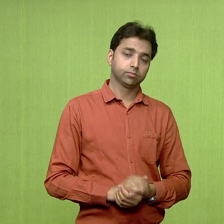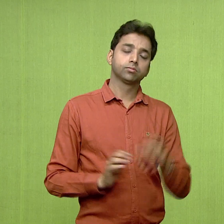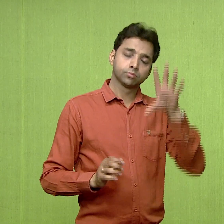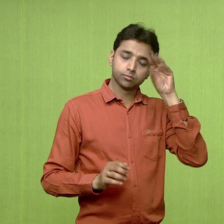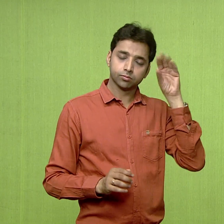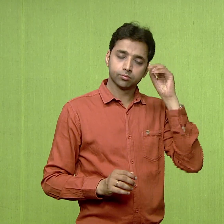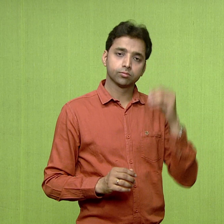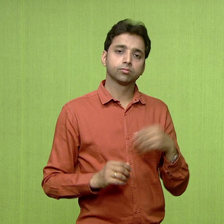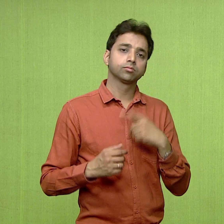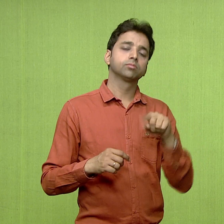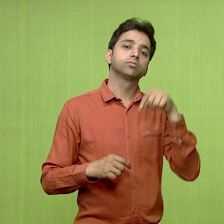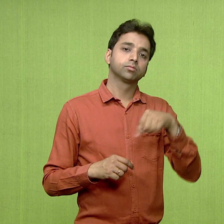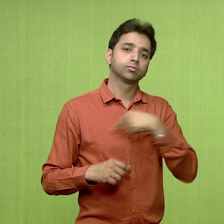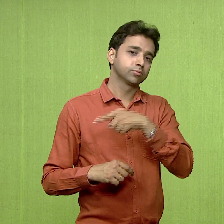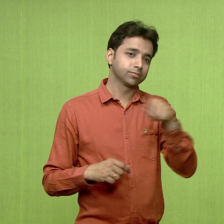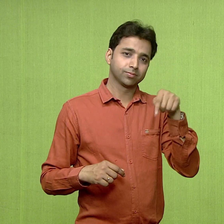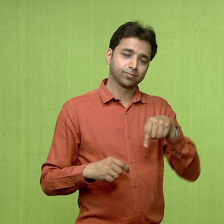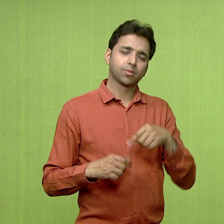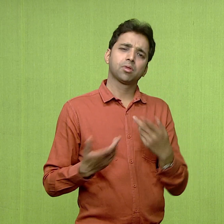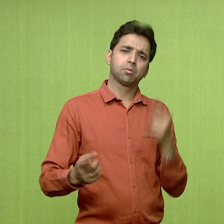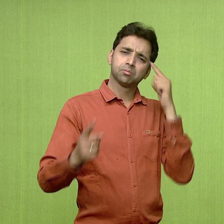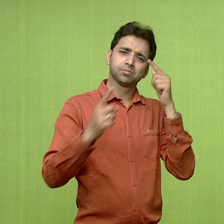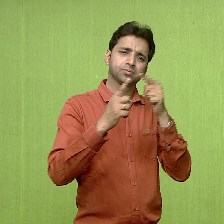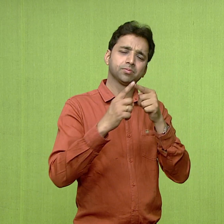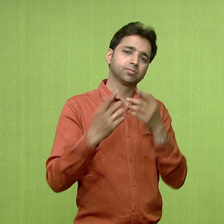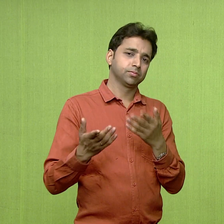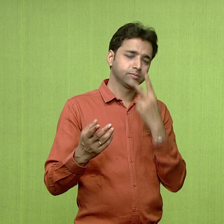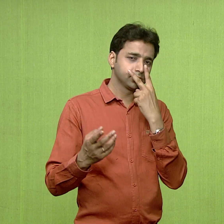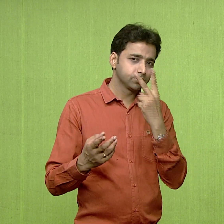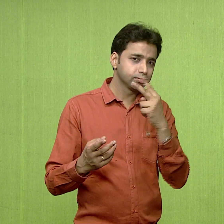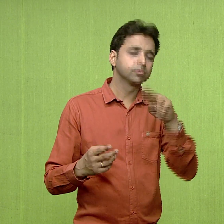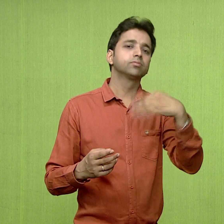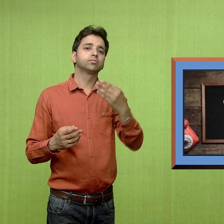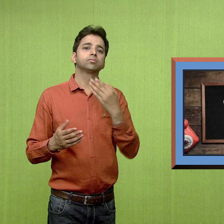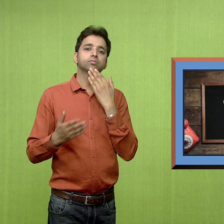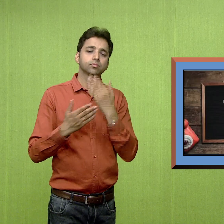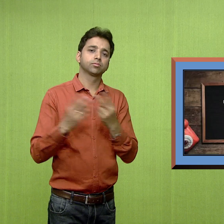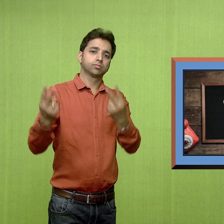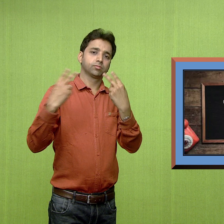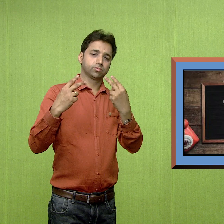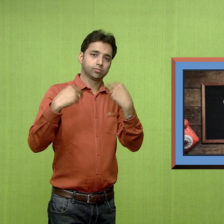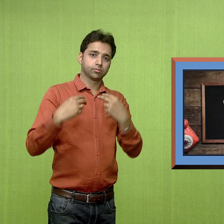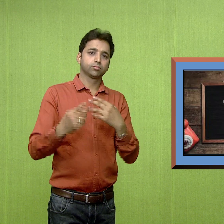Learners, that's all for today. Hope to see you soon. Thanks for watching. Bye.